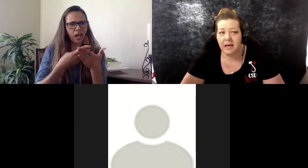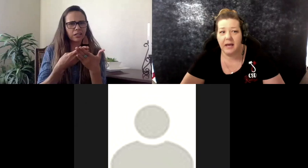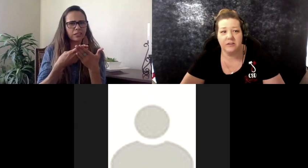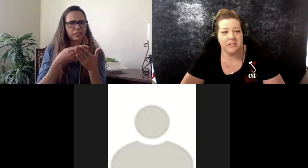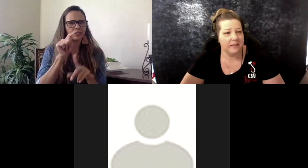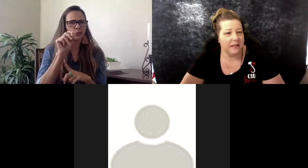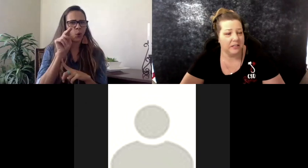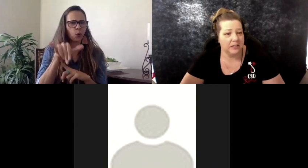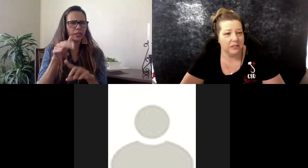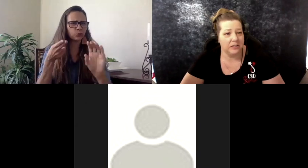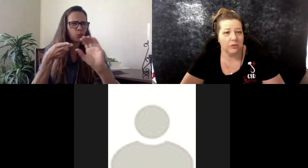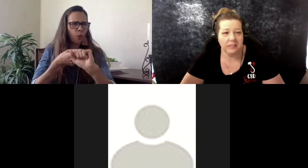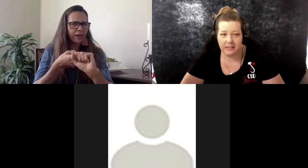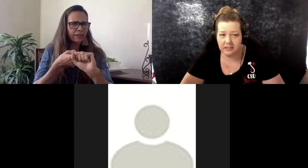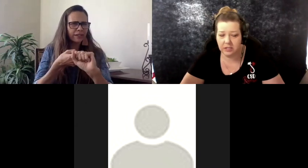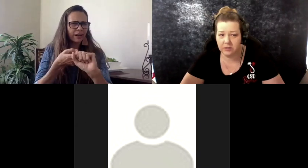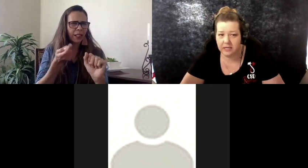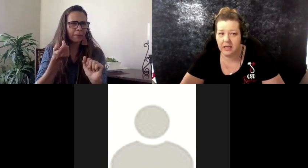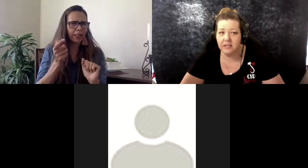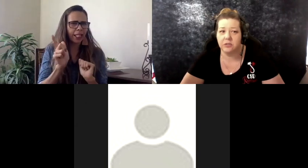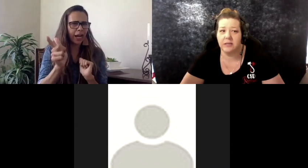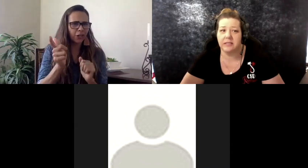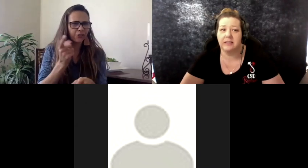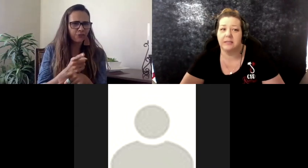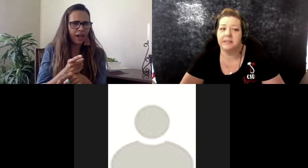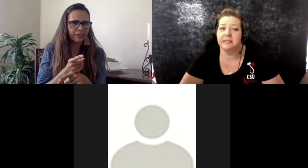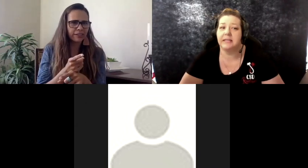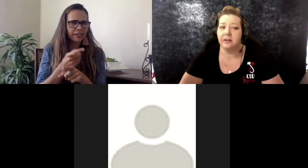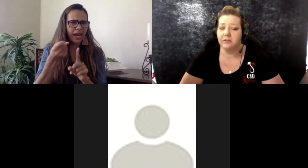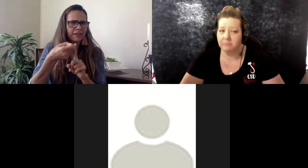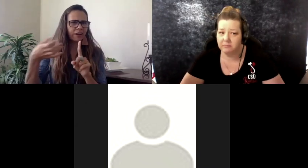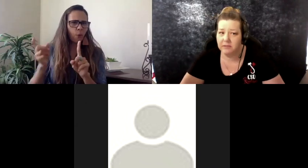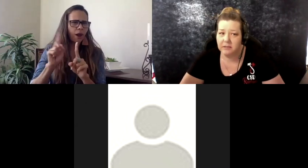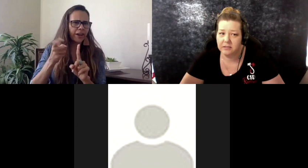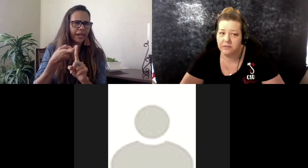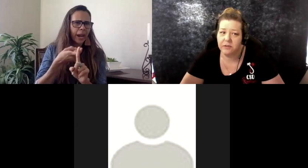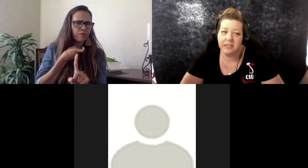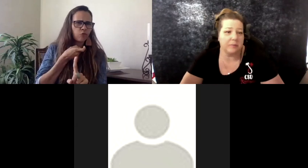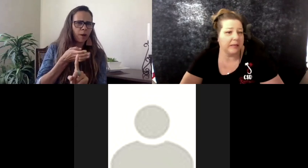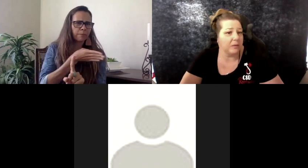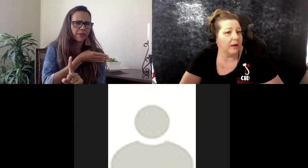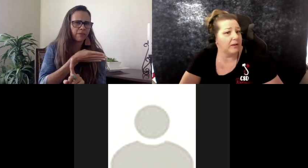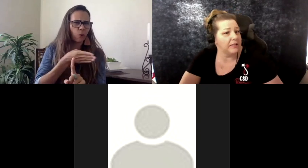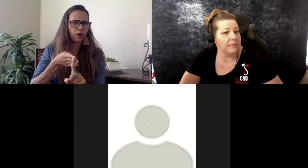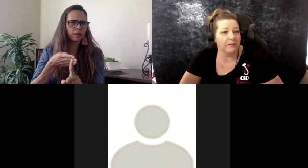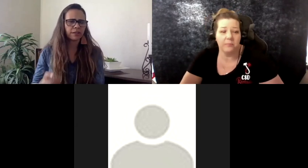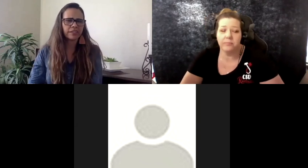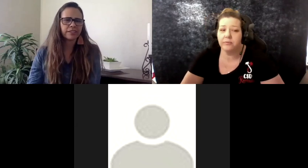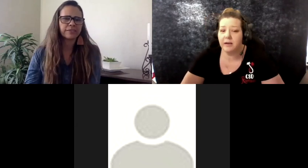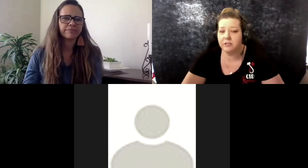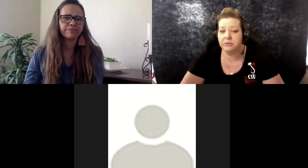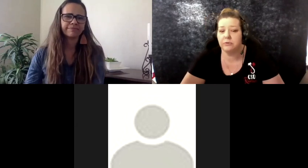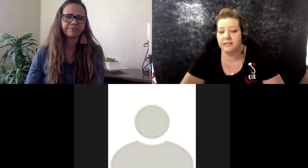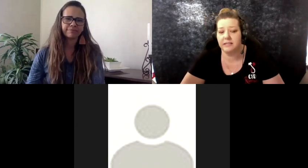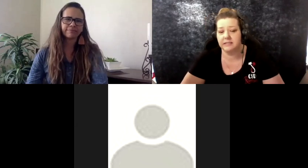Tony, I understand that your son, Tony, joined a little bit later. So if you can explain where he came from